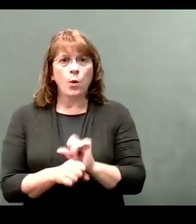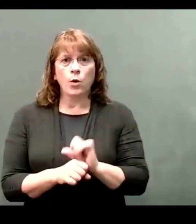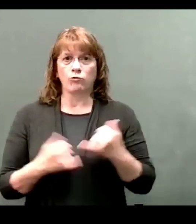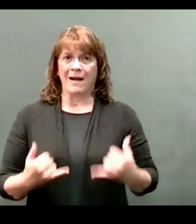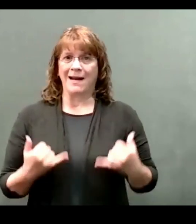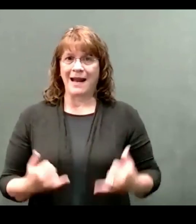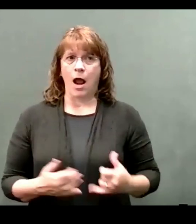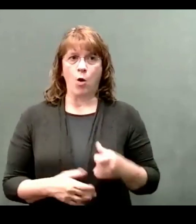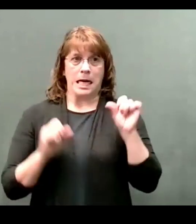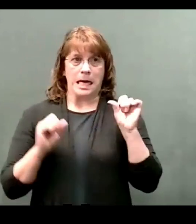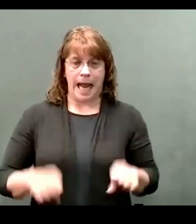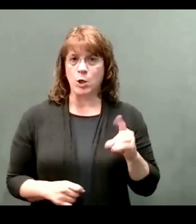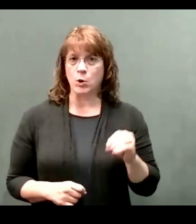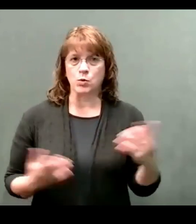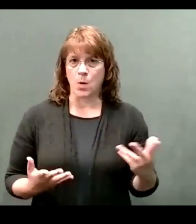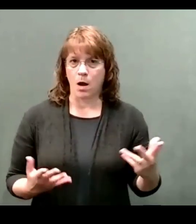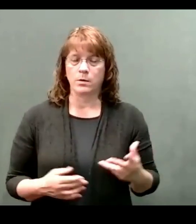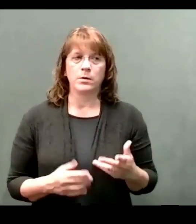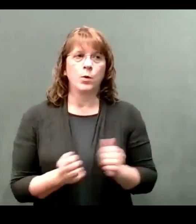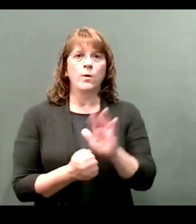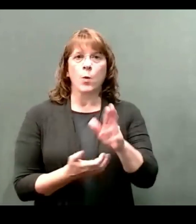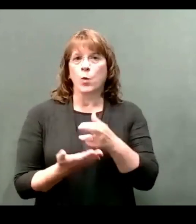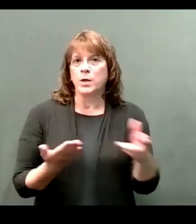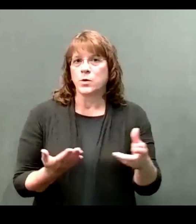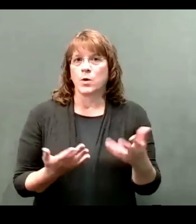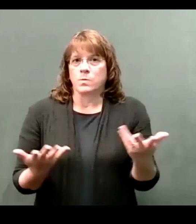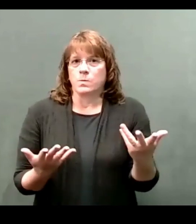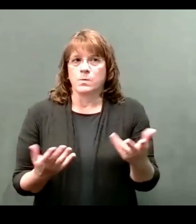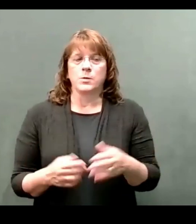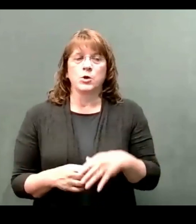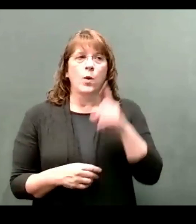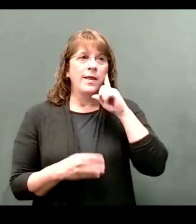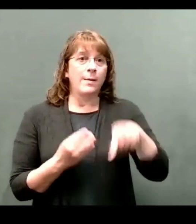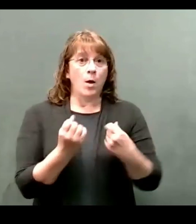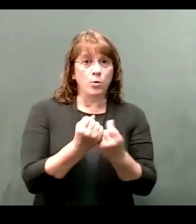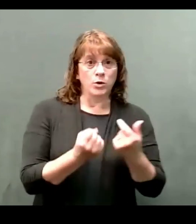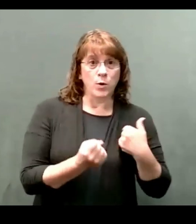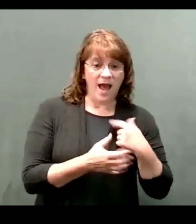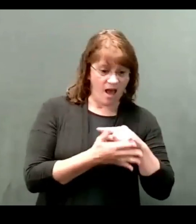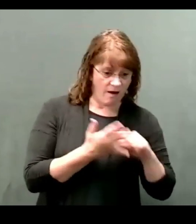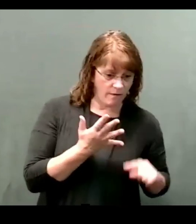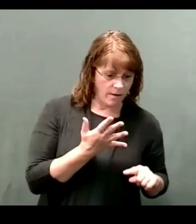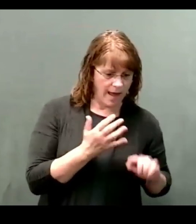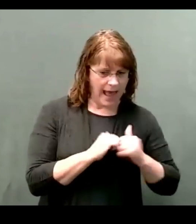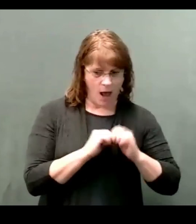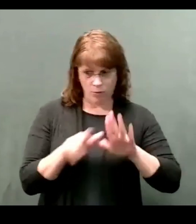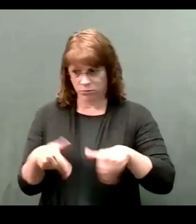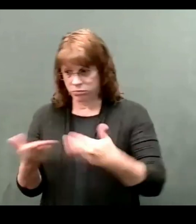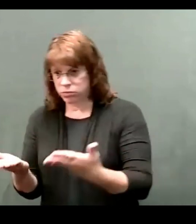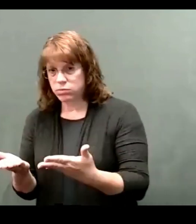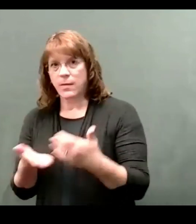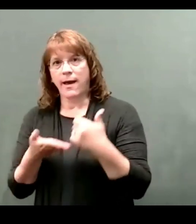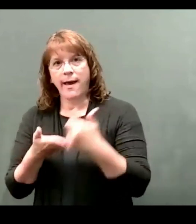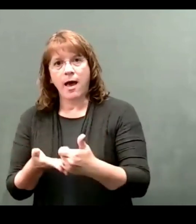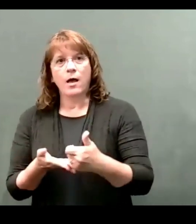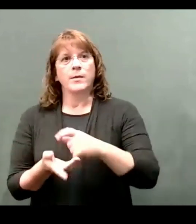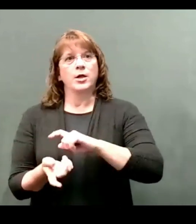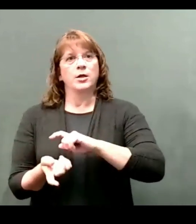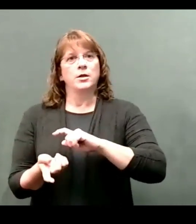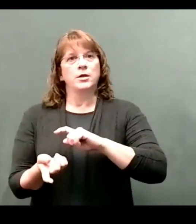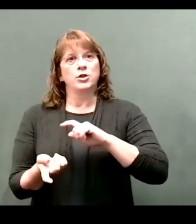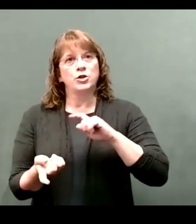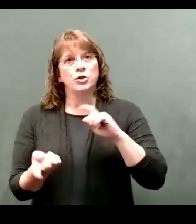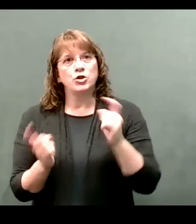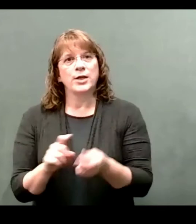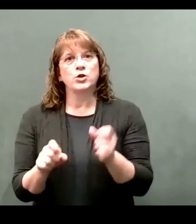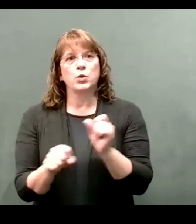actively implement with the resources that you have, or think about with the supports that you have right now, right? How can we start thinking about shifting this work